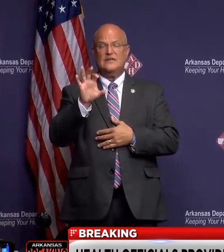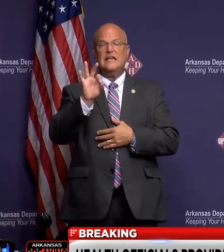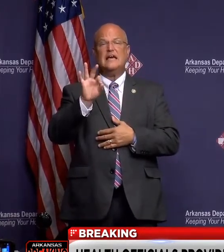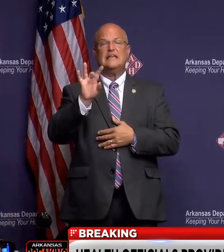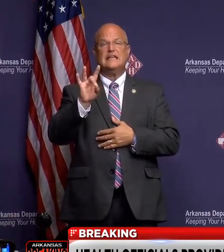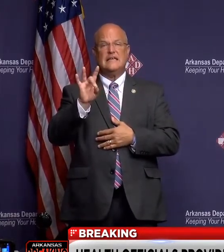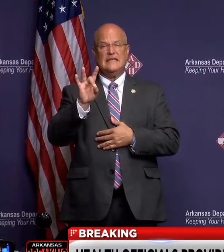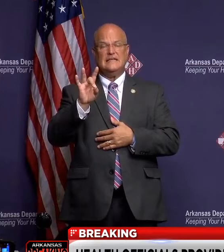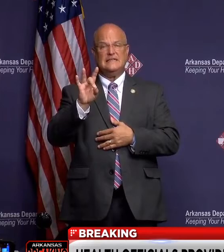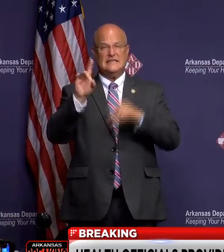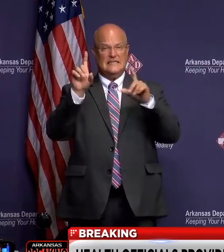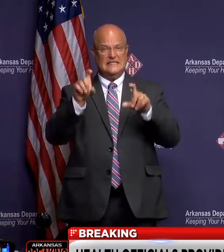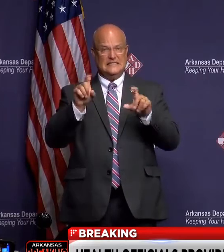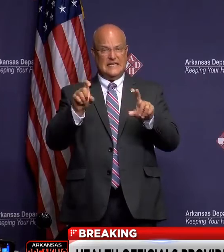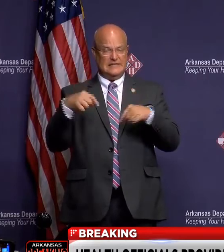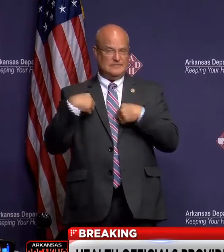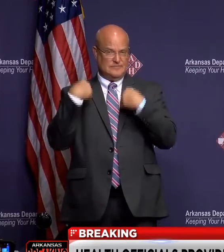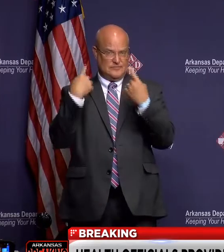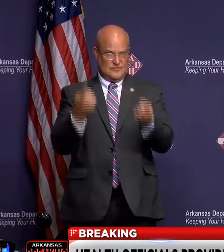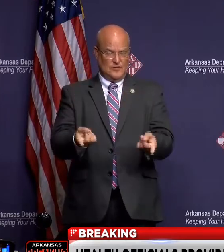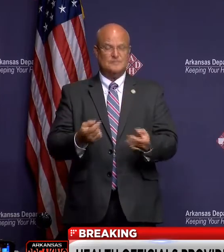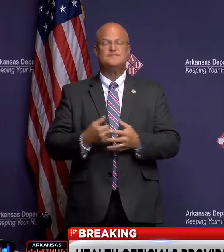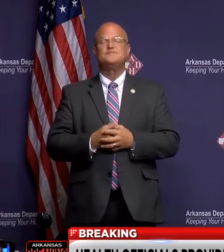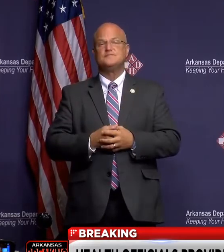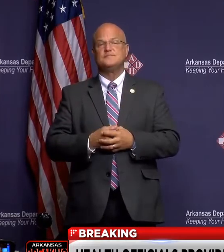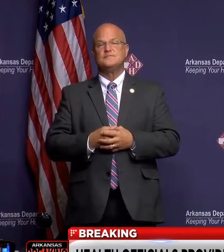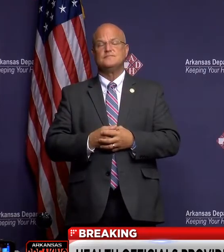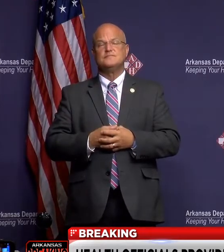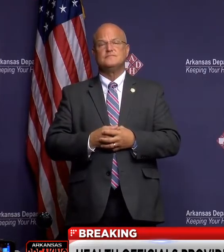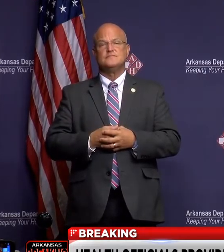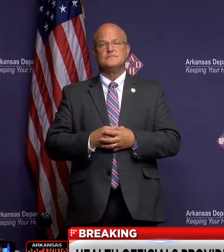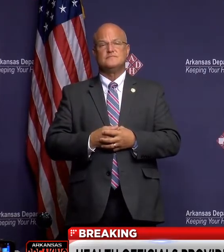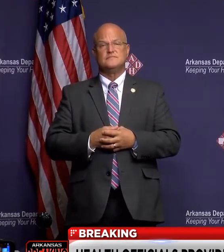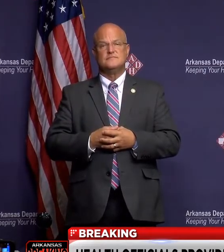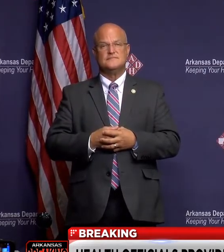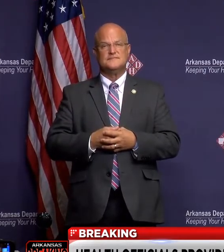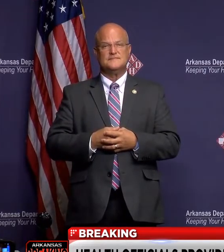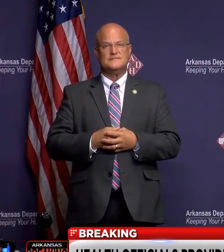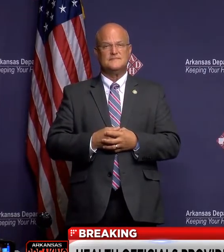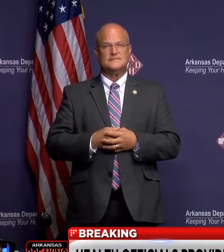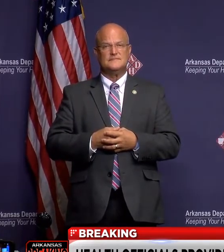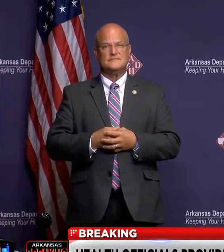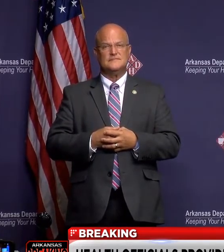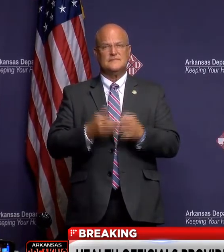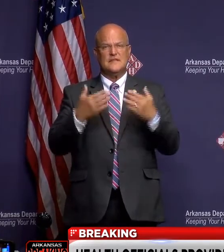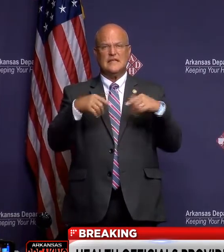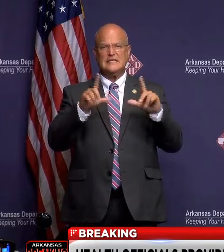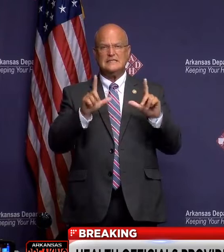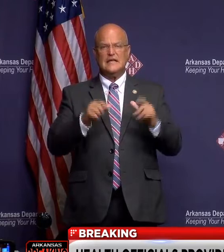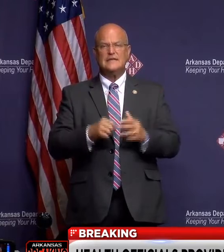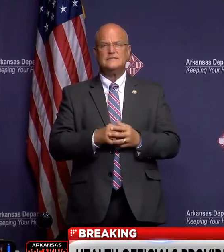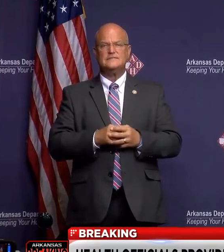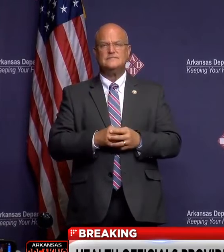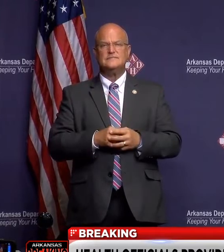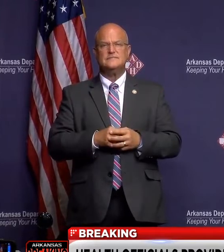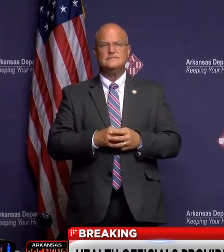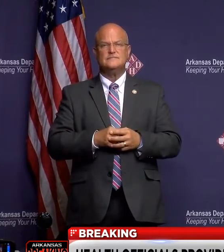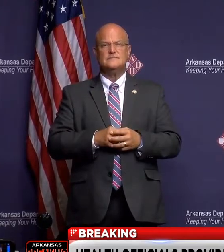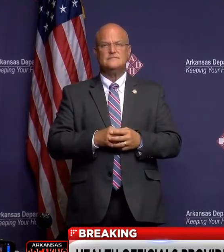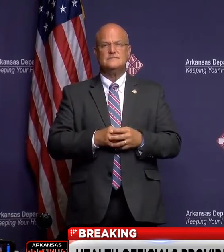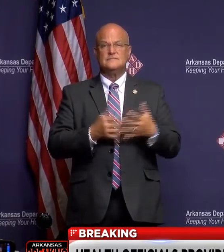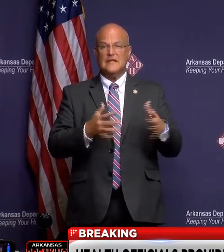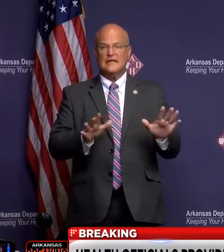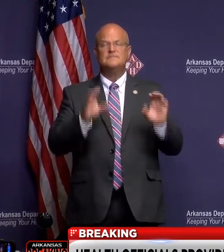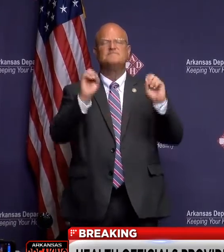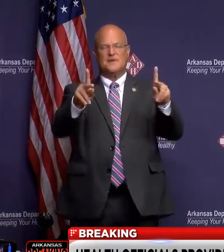27,998 cases, tests performed. So give me the next slide, please, I believe. Is